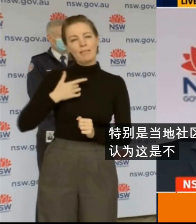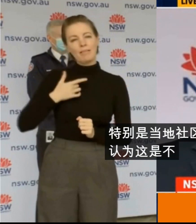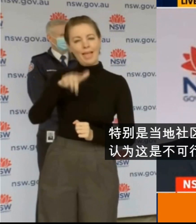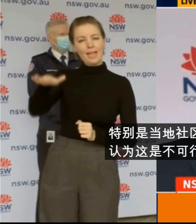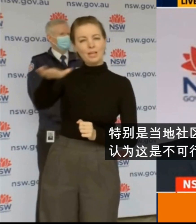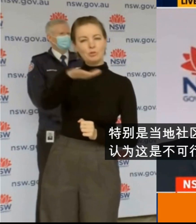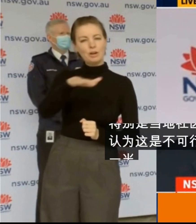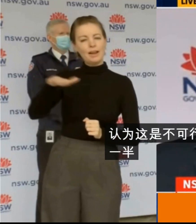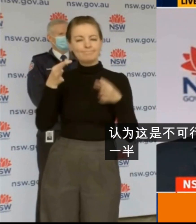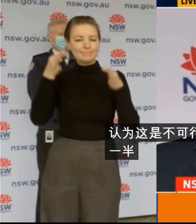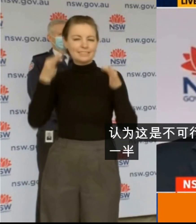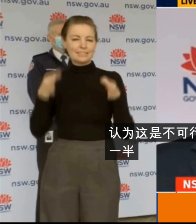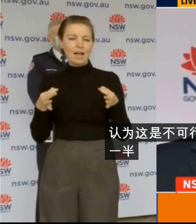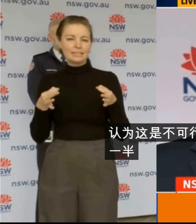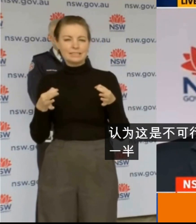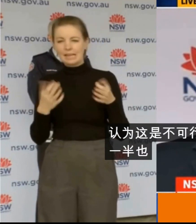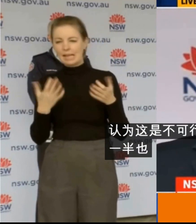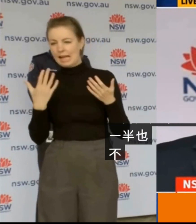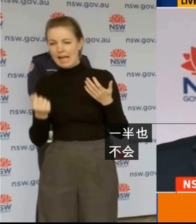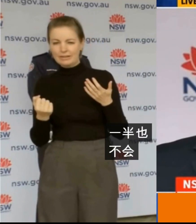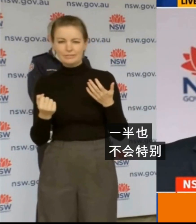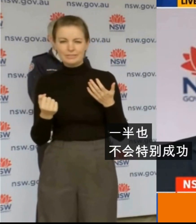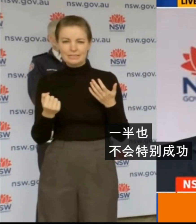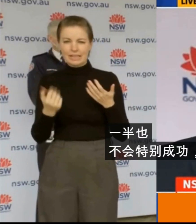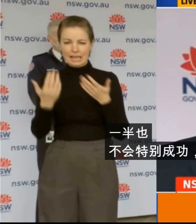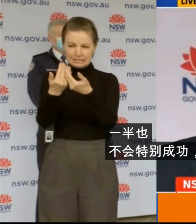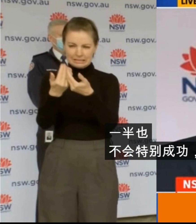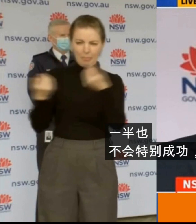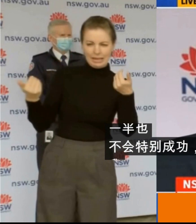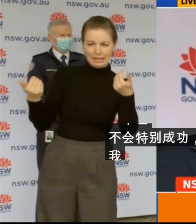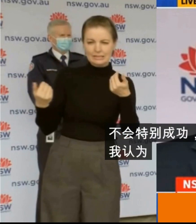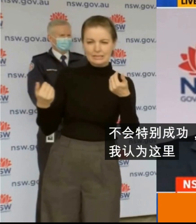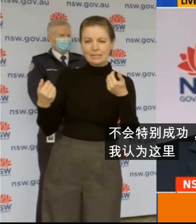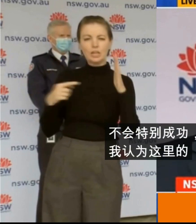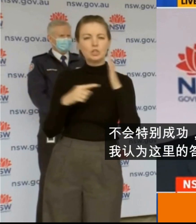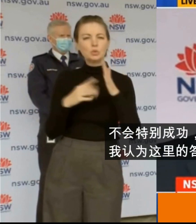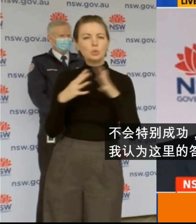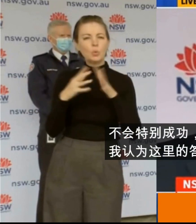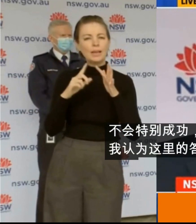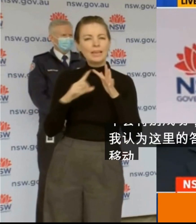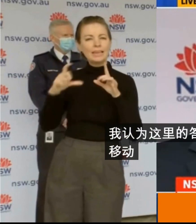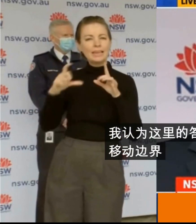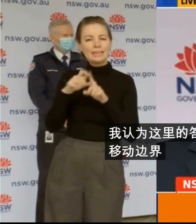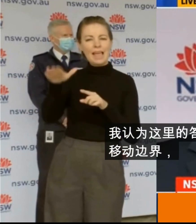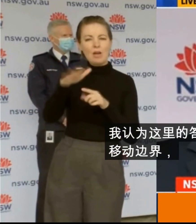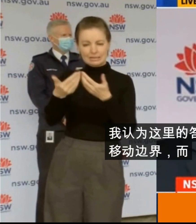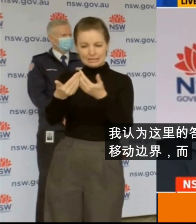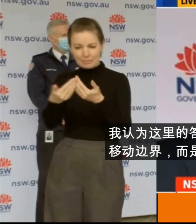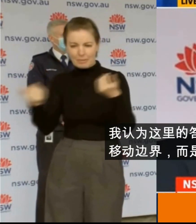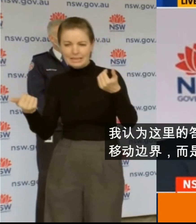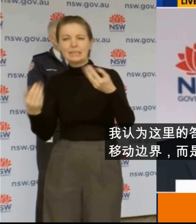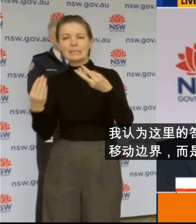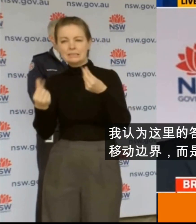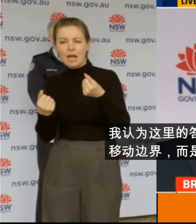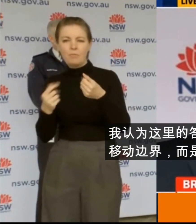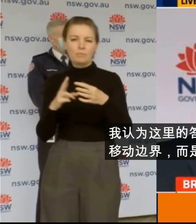having for example, the Tweed area divided in half wasn't going to be particularly successful either. So I think the answer here is not to move the border, but rather